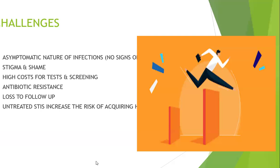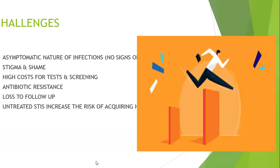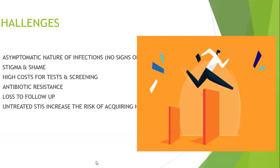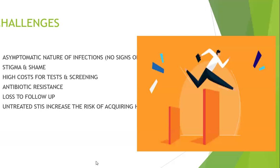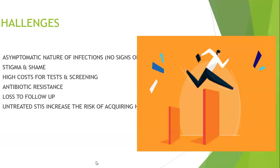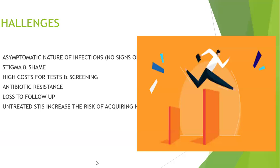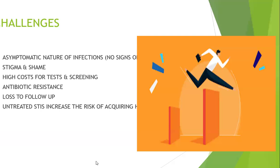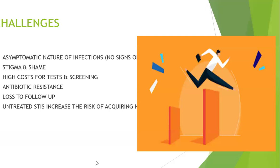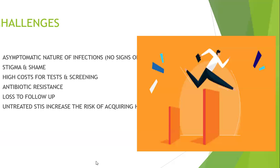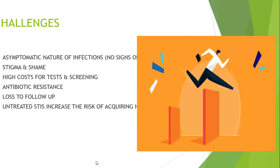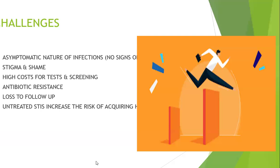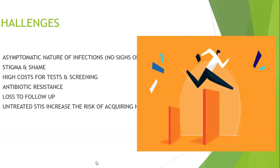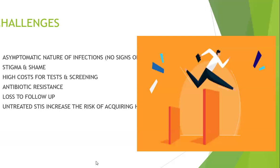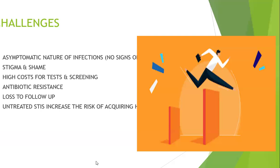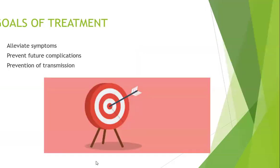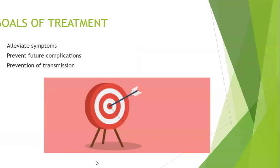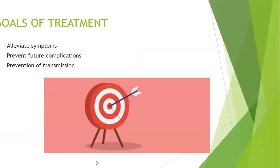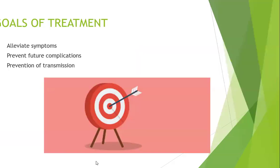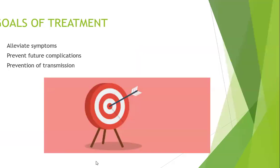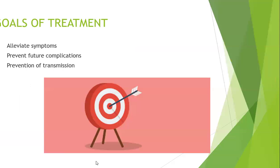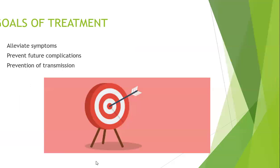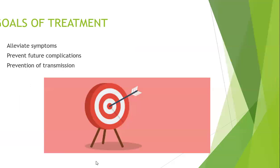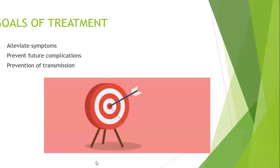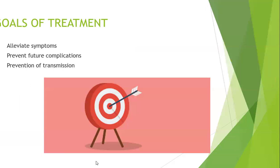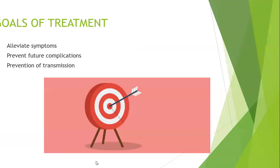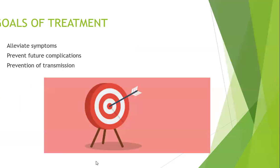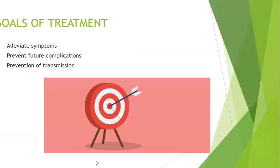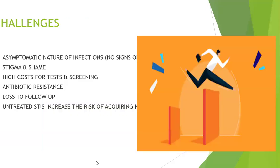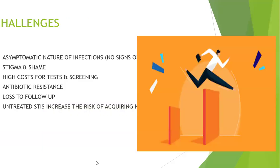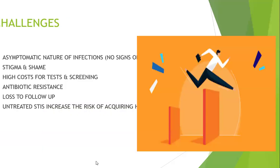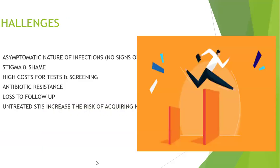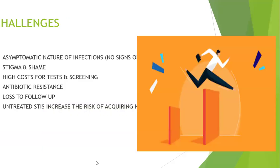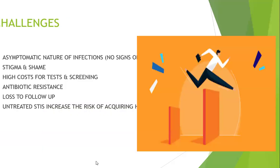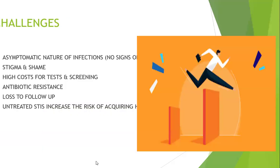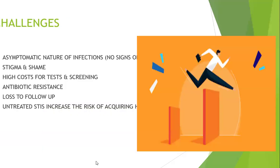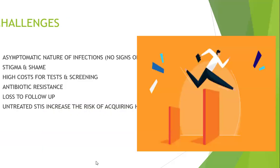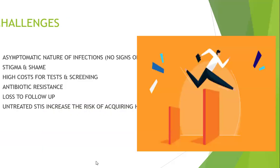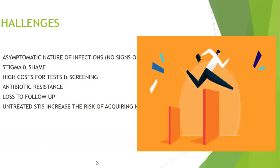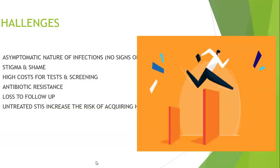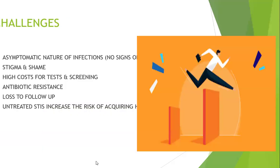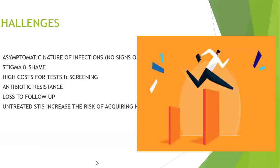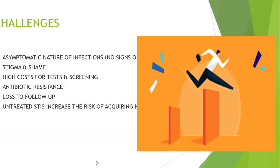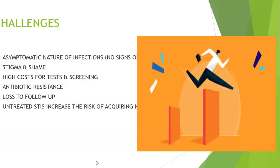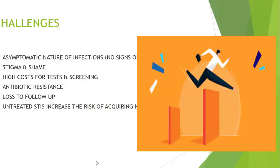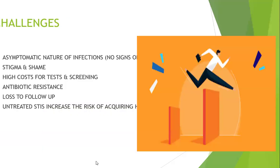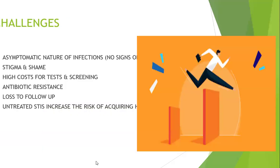discuss these STIs. Another challenge is the stigma and shame. There were still on challenges.